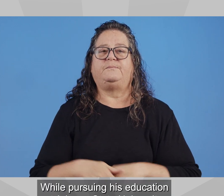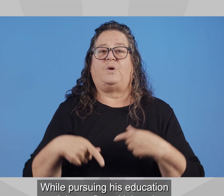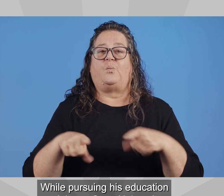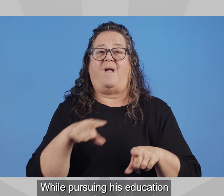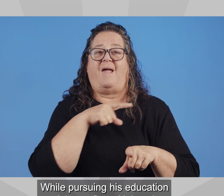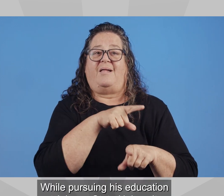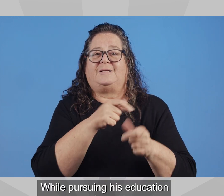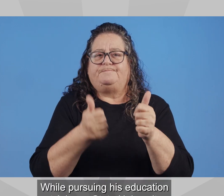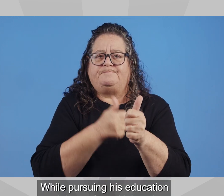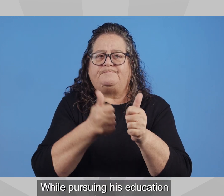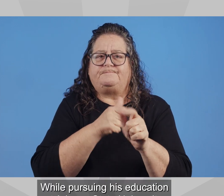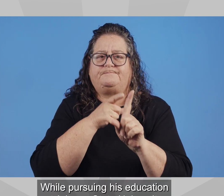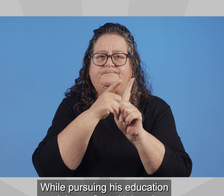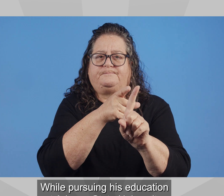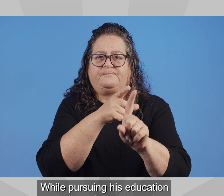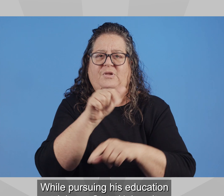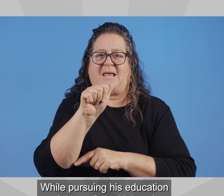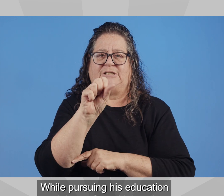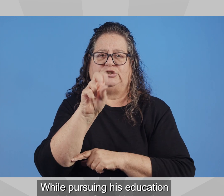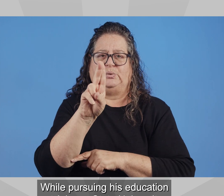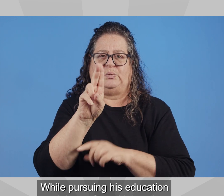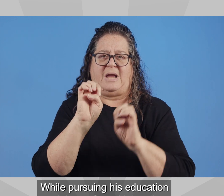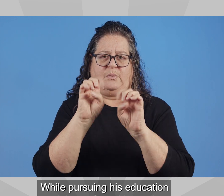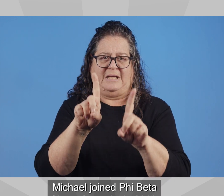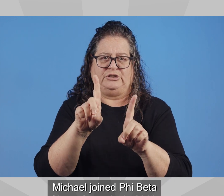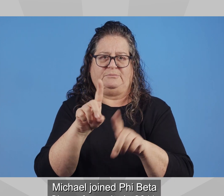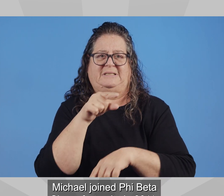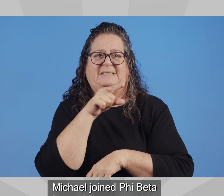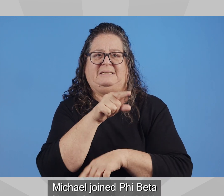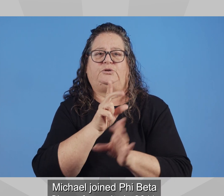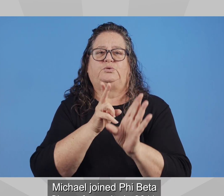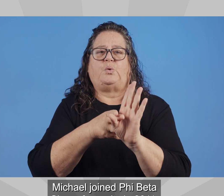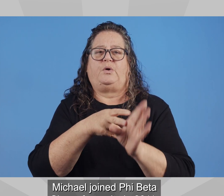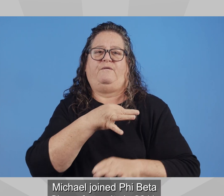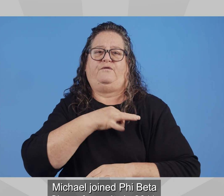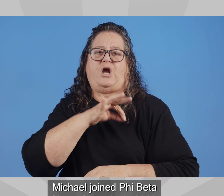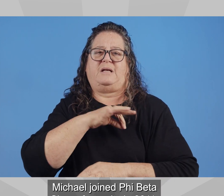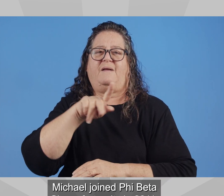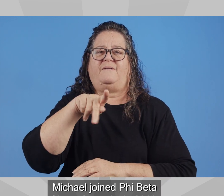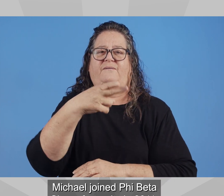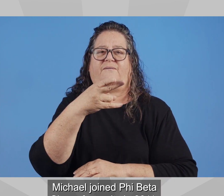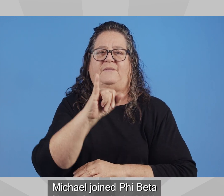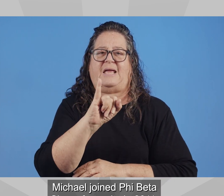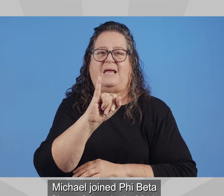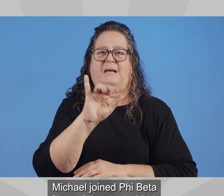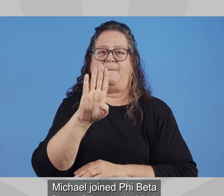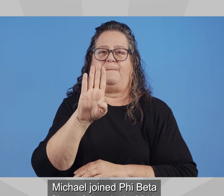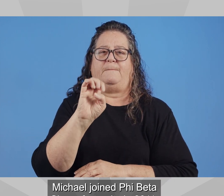While pursuing his education at Arizona State University, Michael joined Phi Beta Sigma fraternity